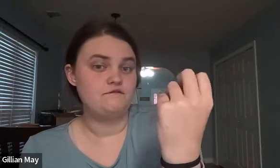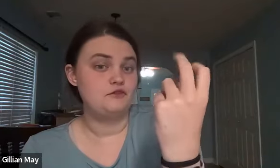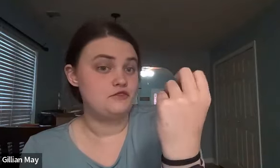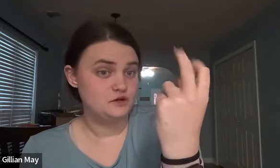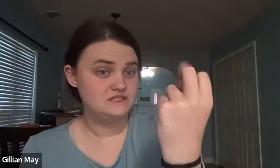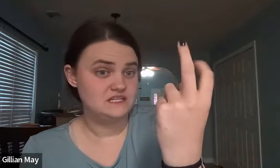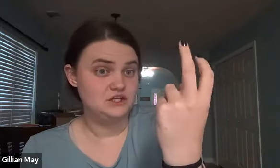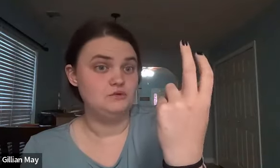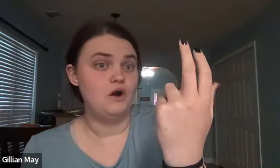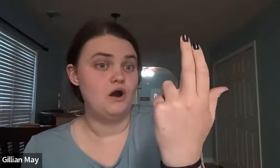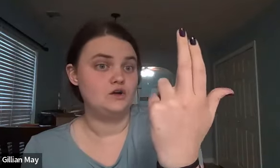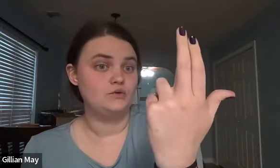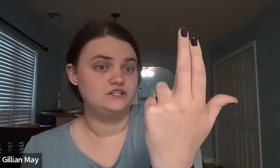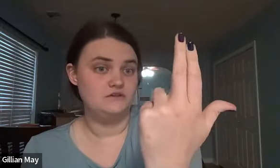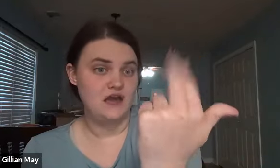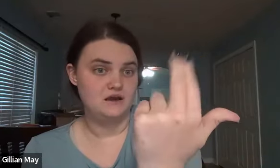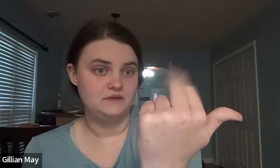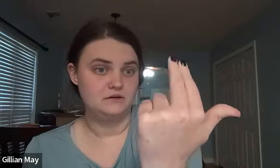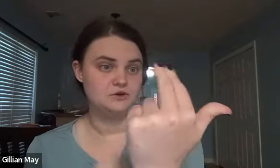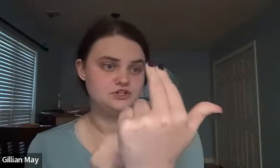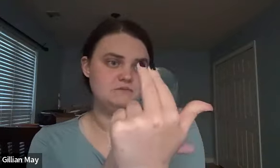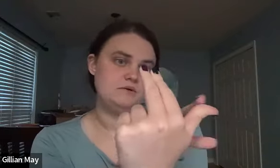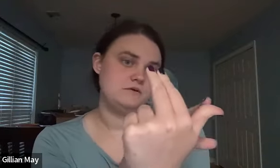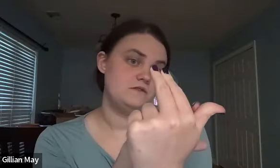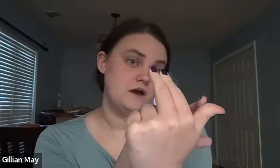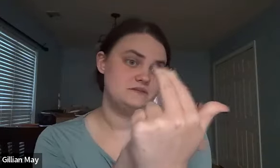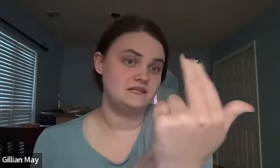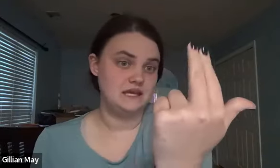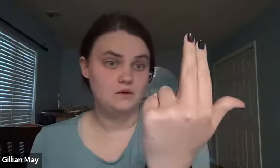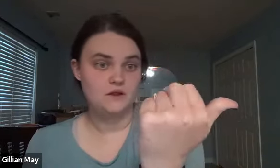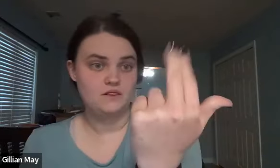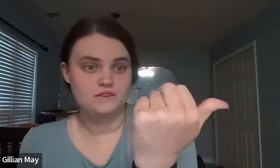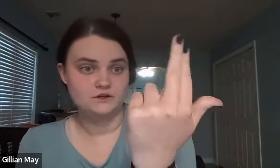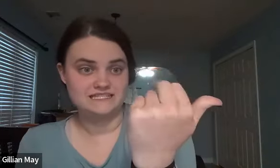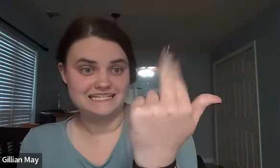For 13, you are going to do that come here motion, but with your thumb sticking out. 13.